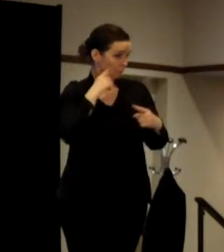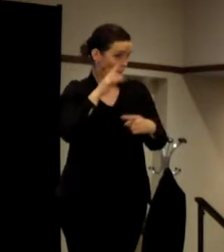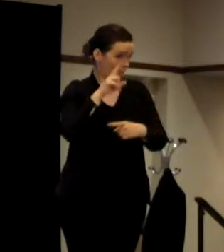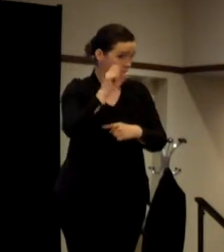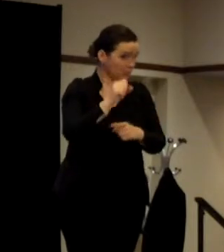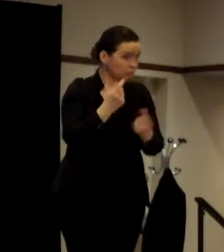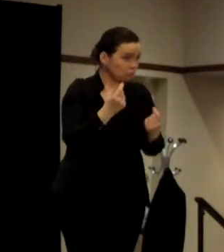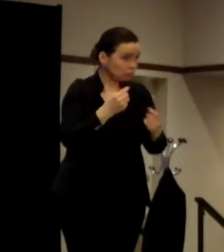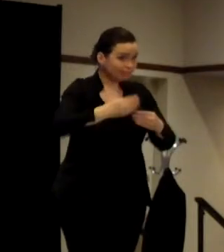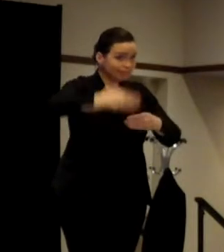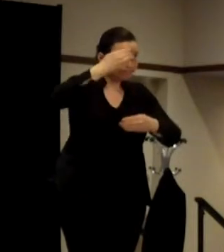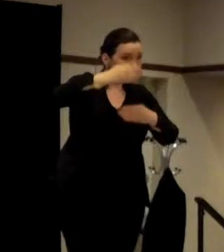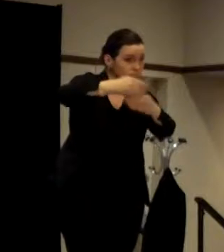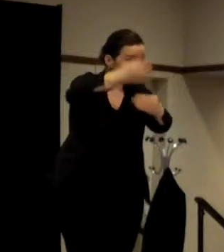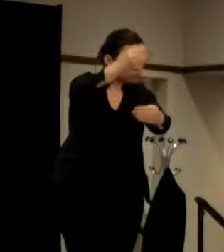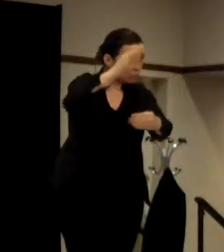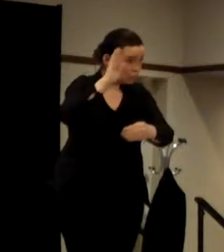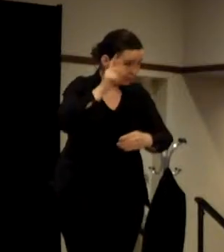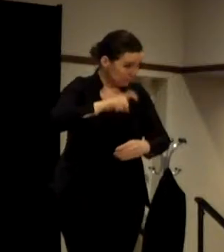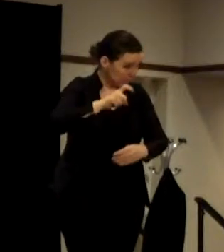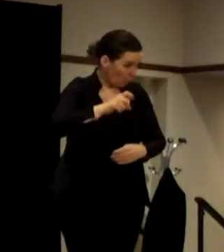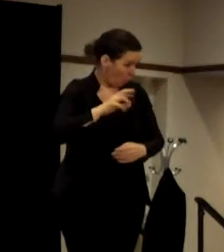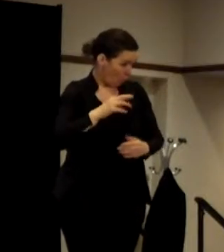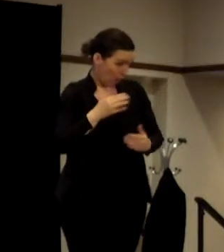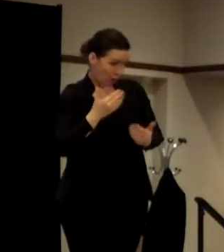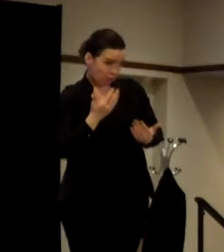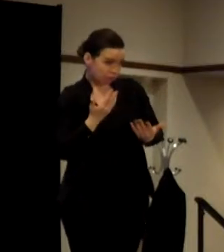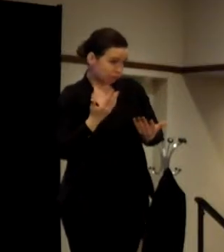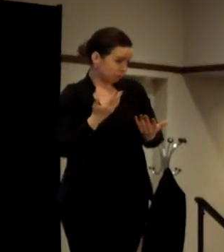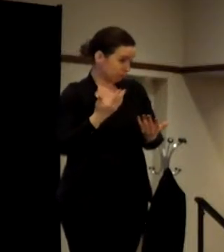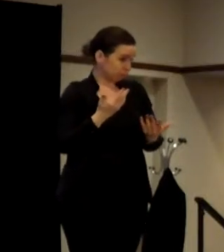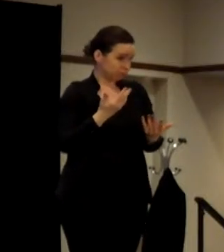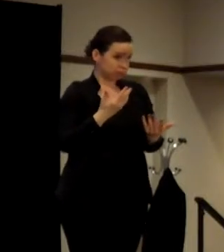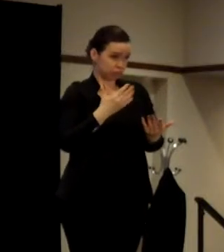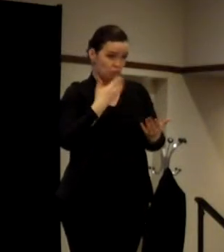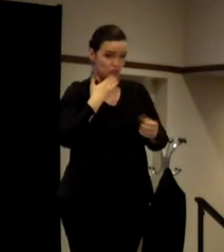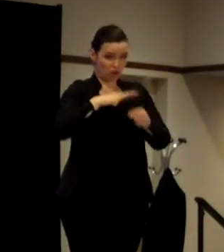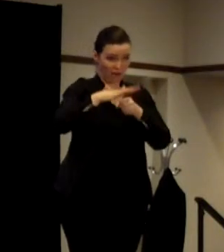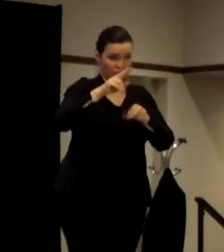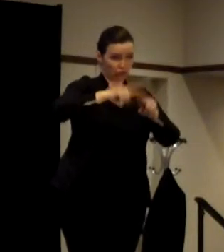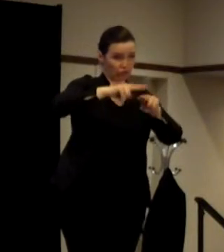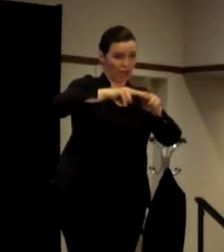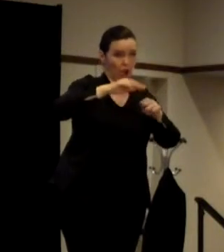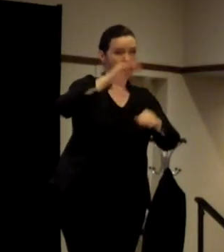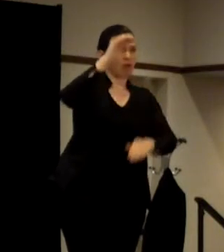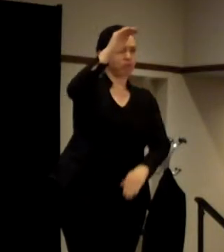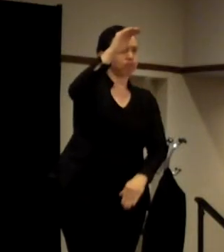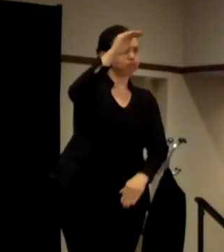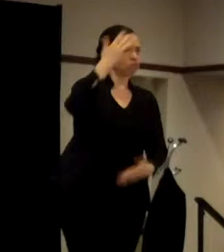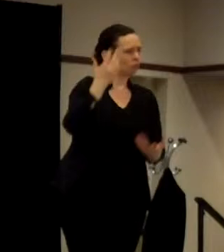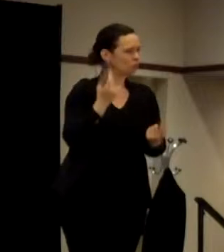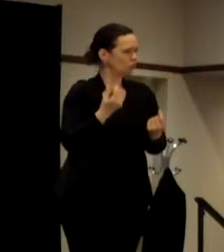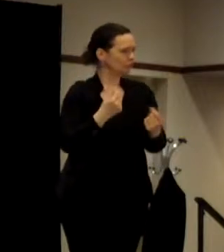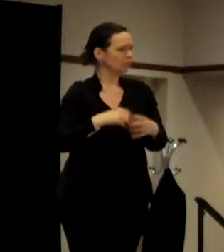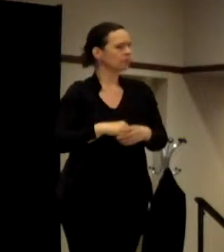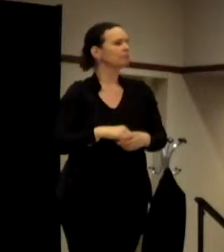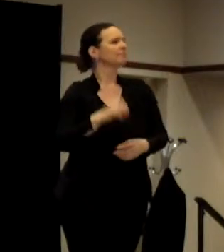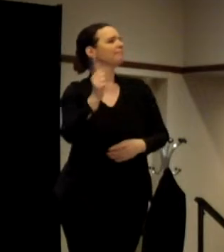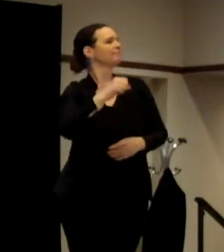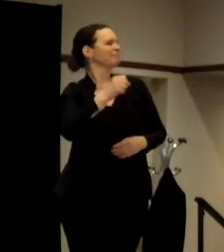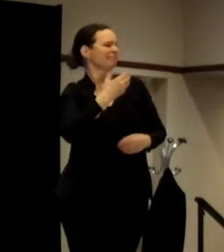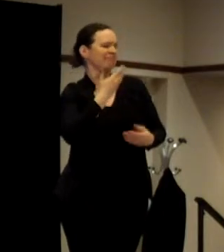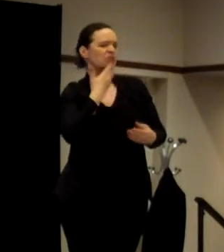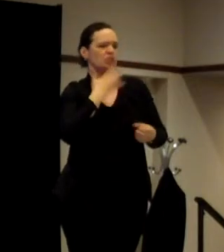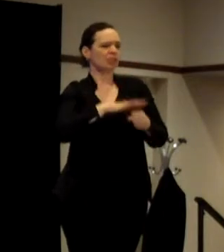Dr. Gupta said the seat back is enough of a separation. Correct. And again, the part of what's being looked at for buses